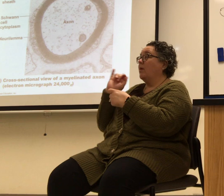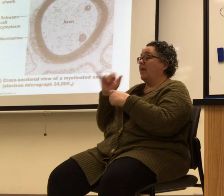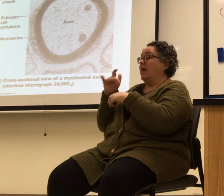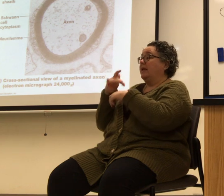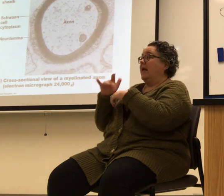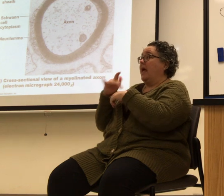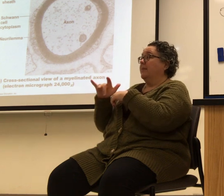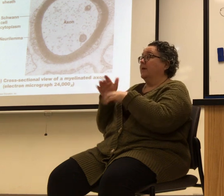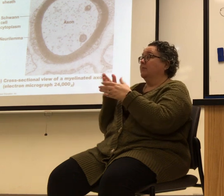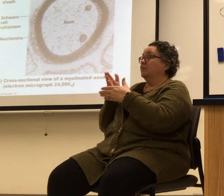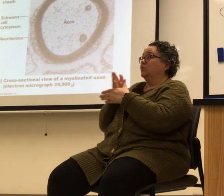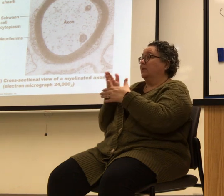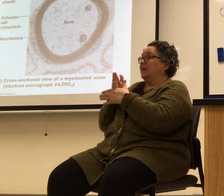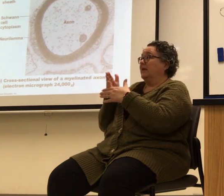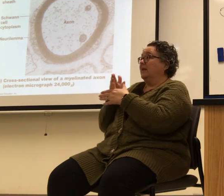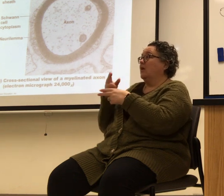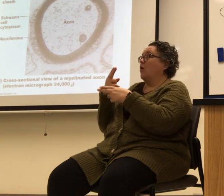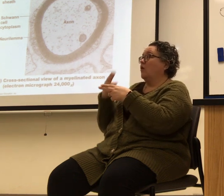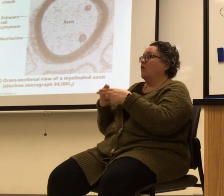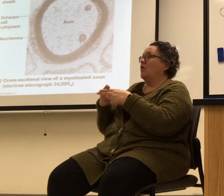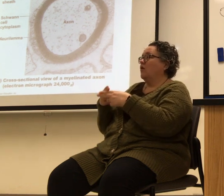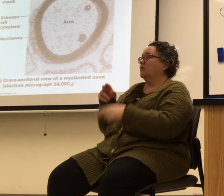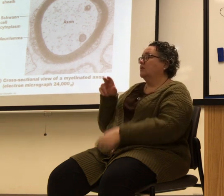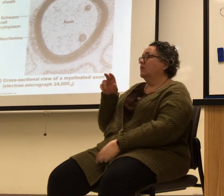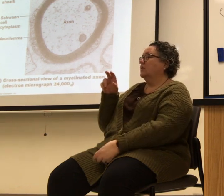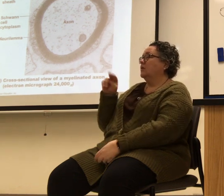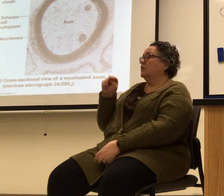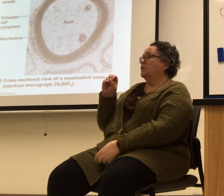sheaths are called the nodes of Ranvier. Yeah.